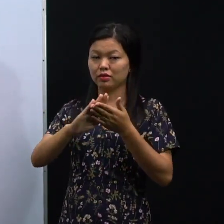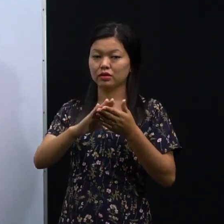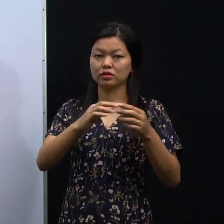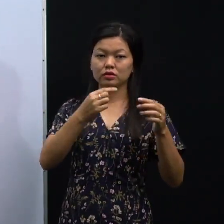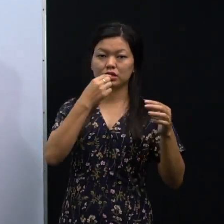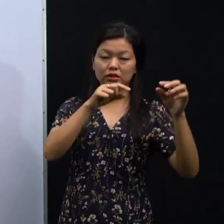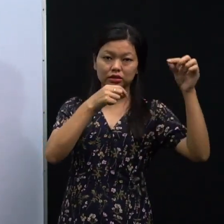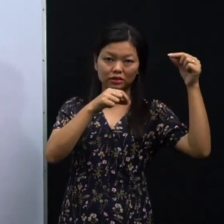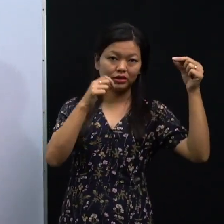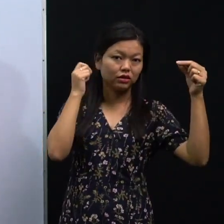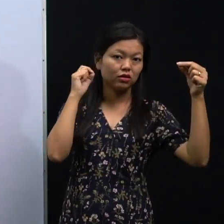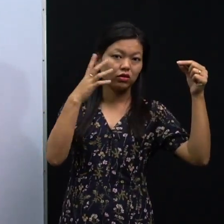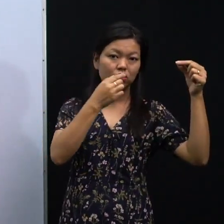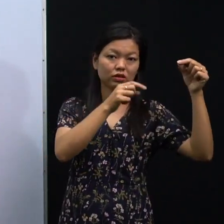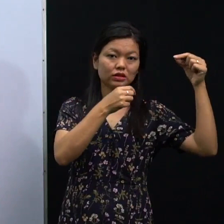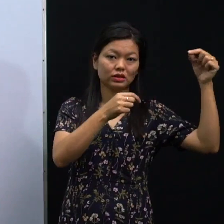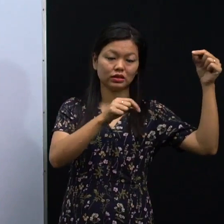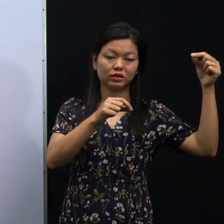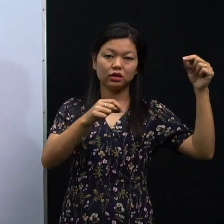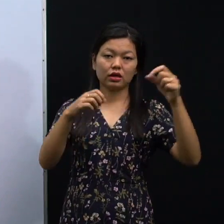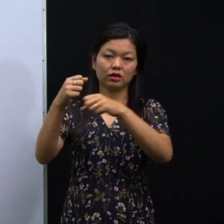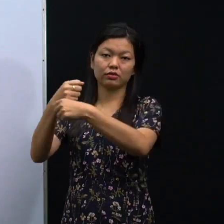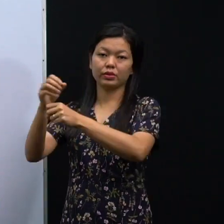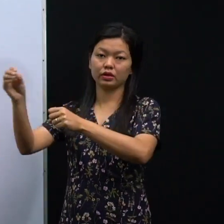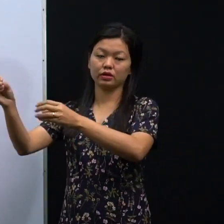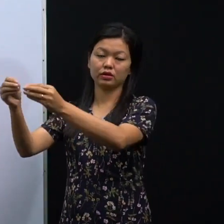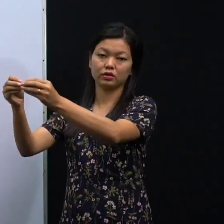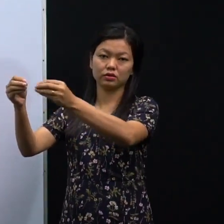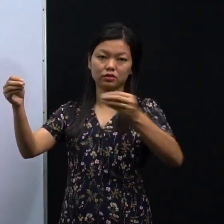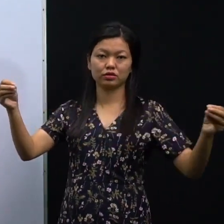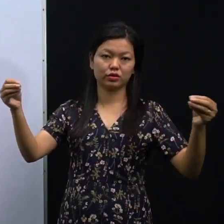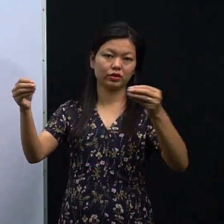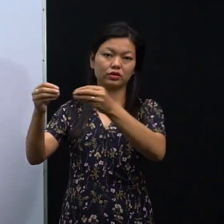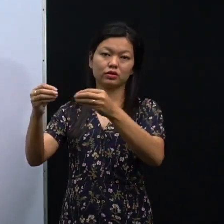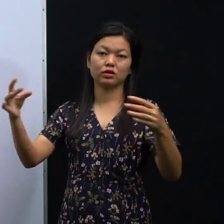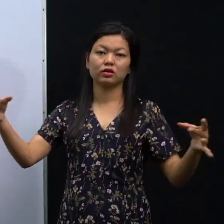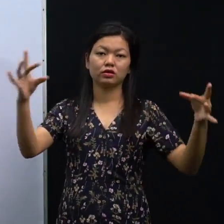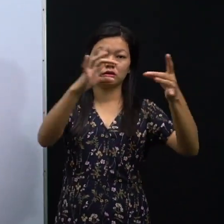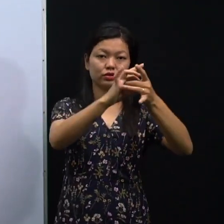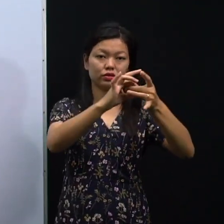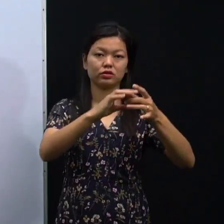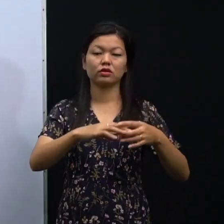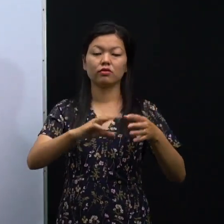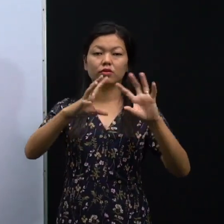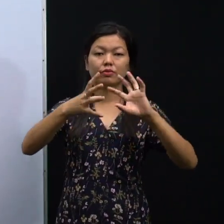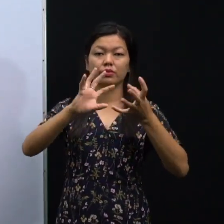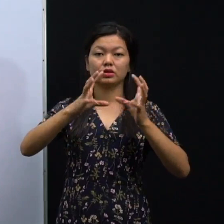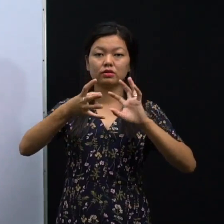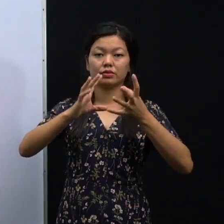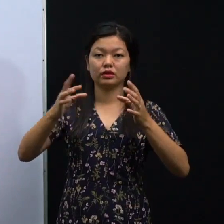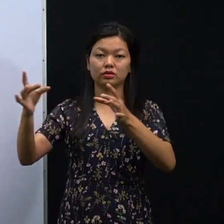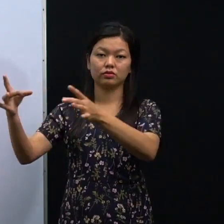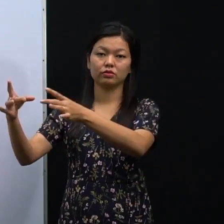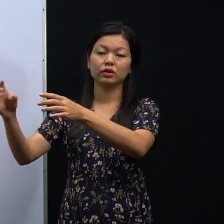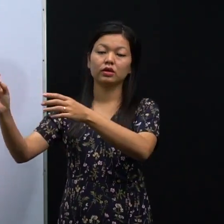and he is bombarding these alpha particles from this emitter, okay? From a machine, he's throwing, okay? Splitting those